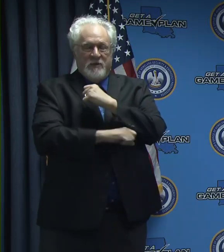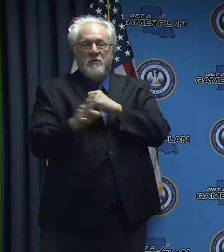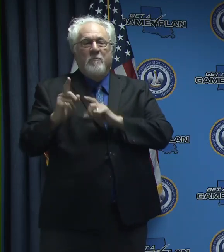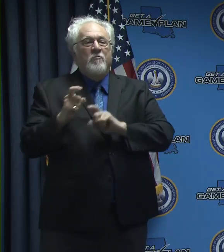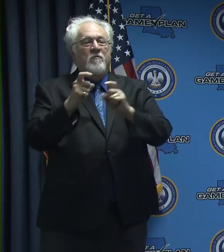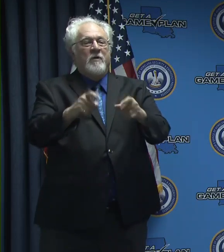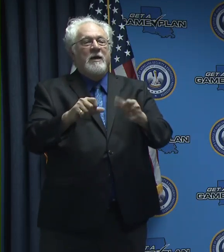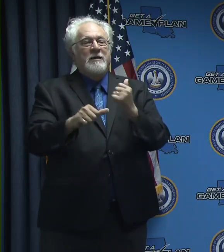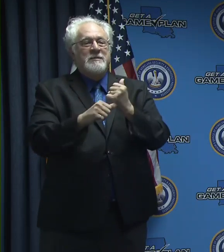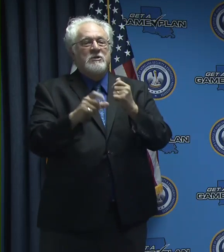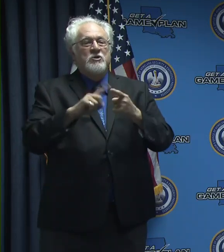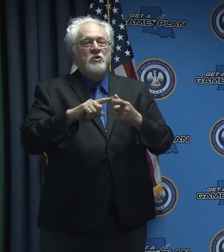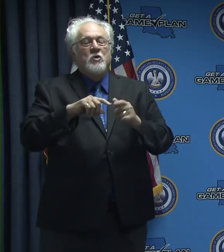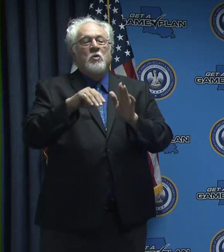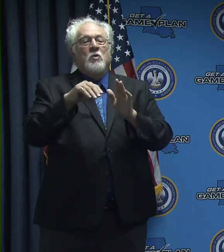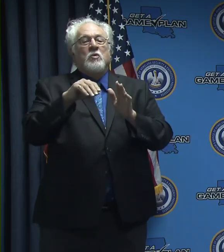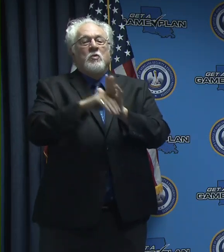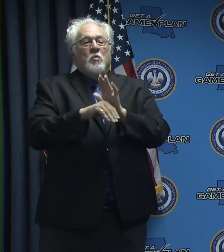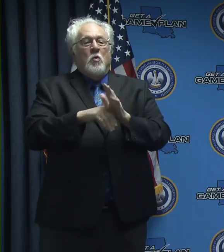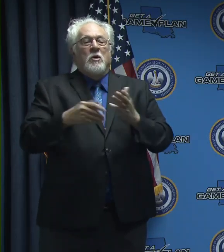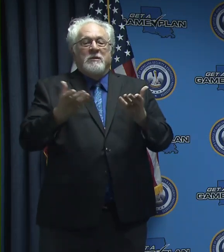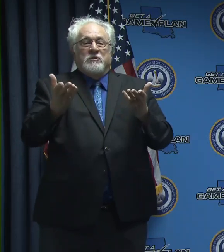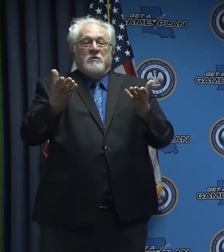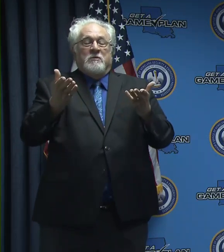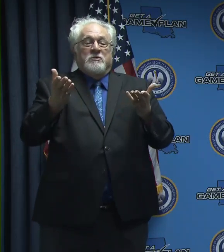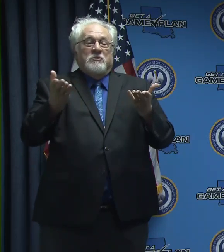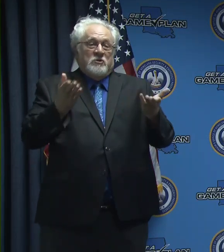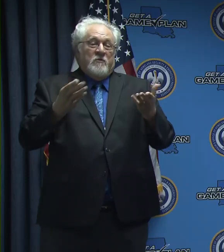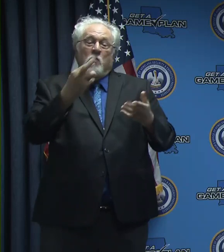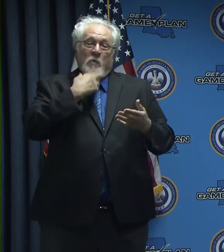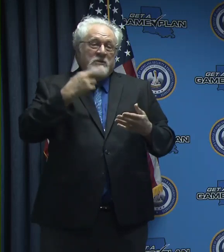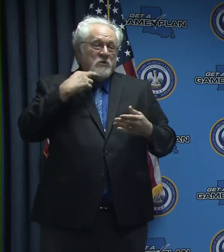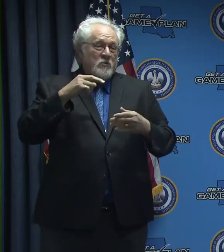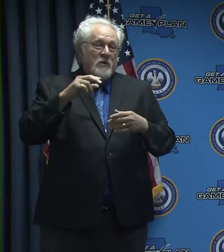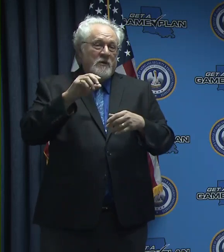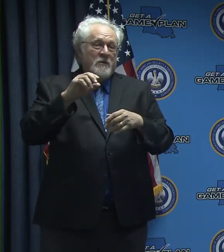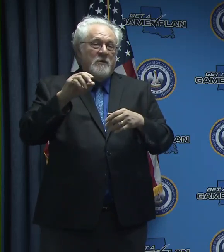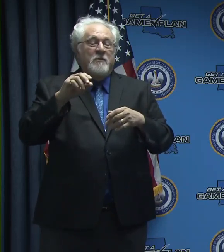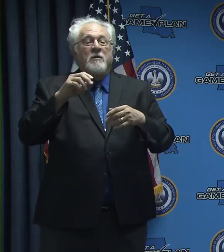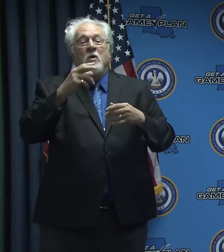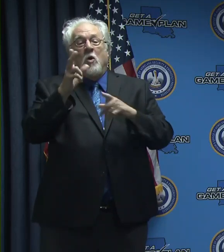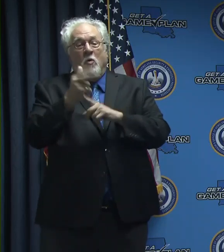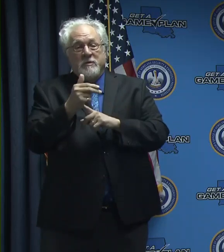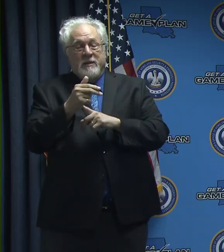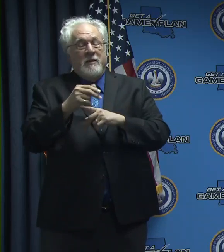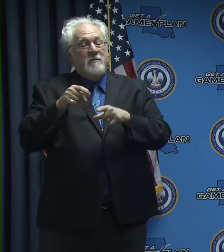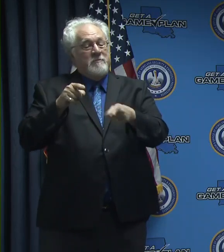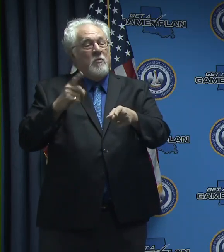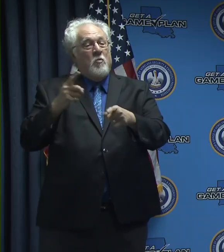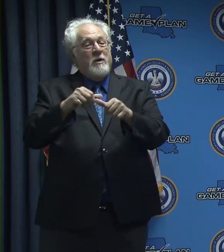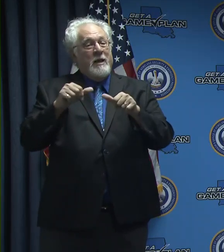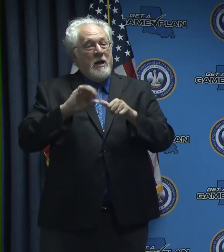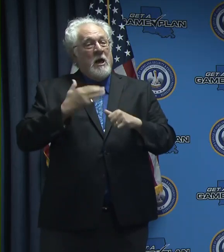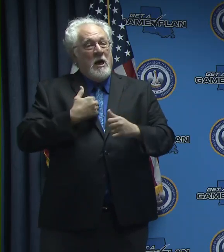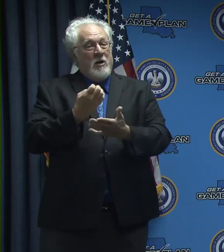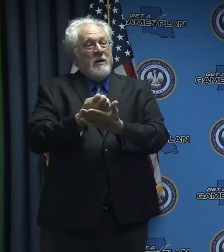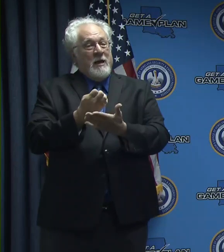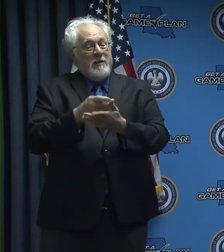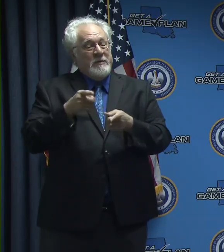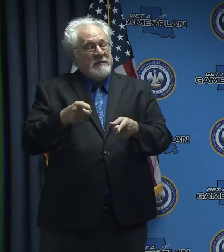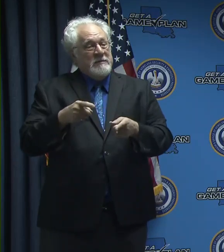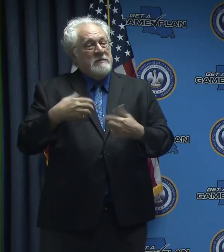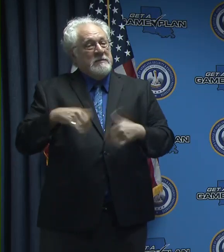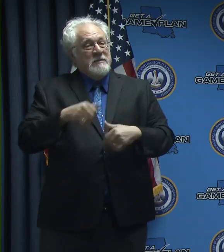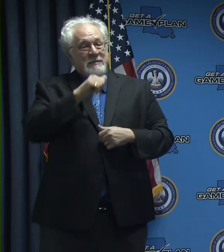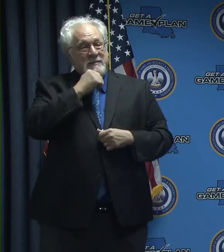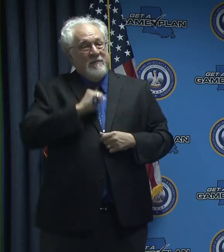assistance to the New Orleans service industry during this time, which is obviously one of the areas of our economy, among many,